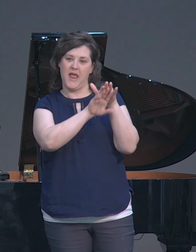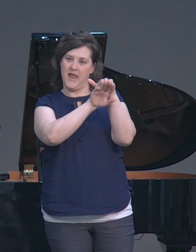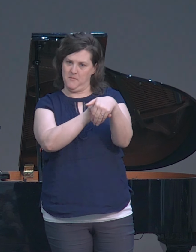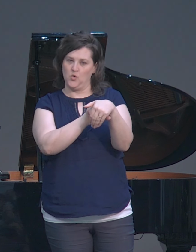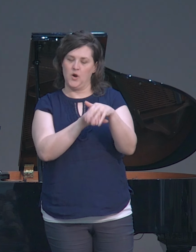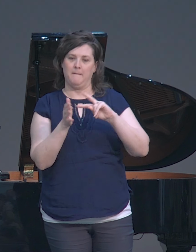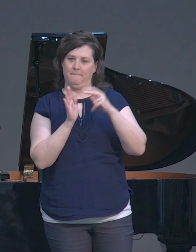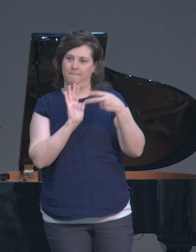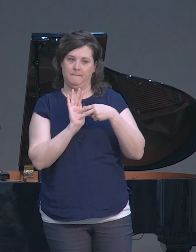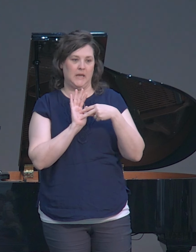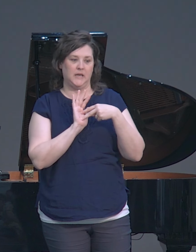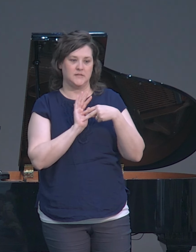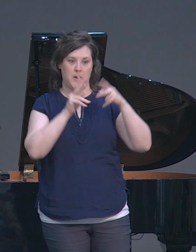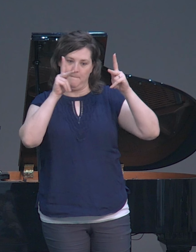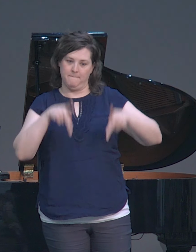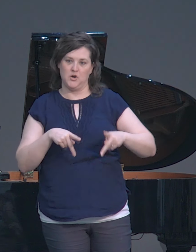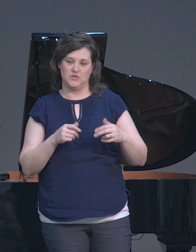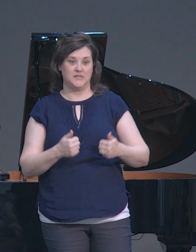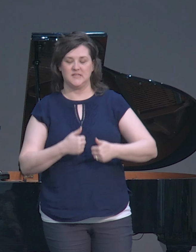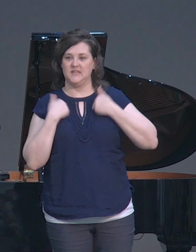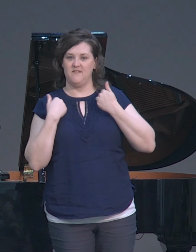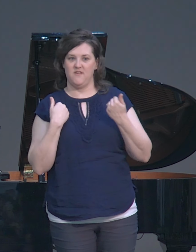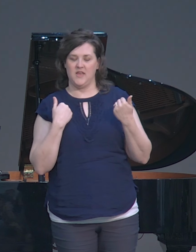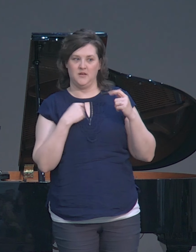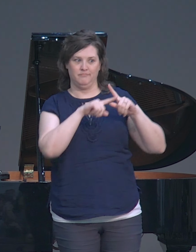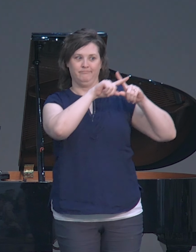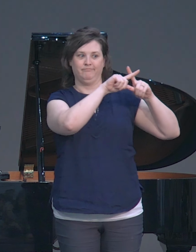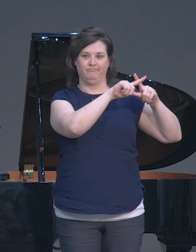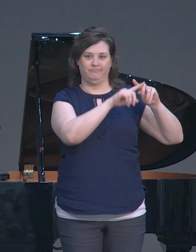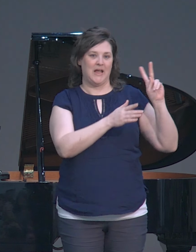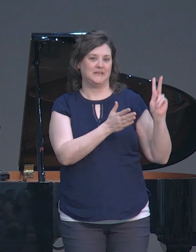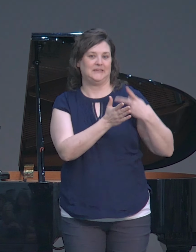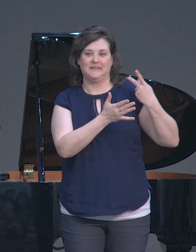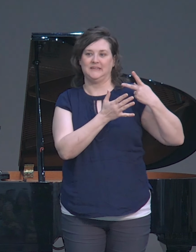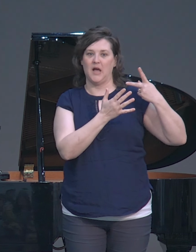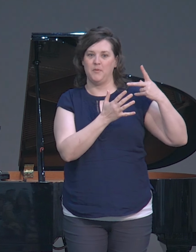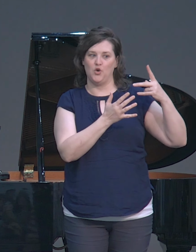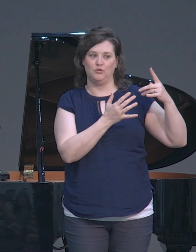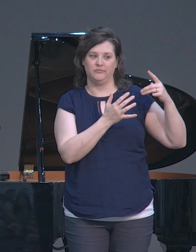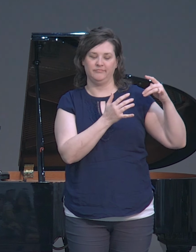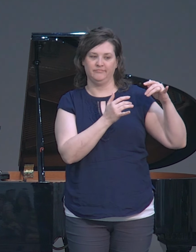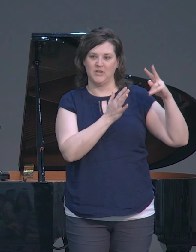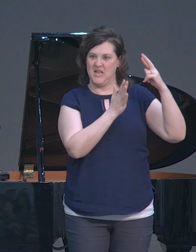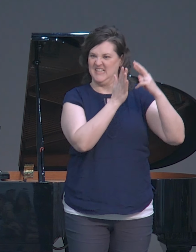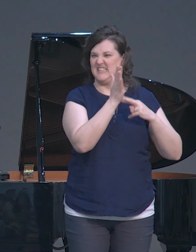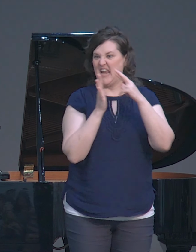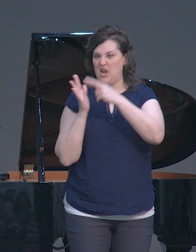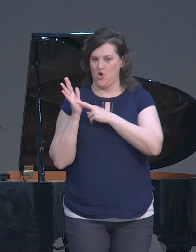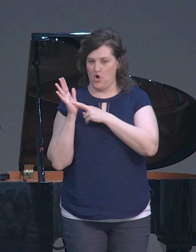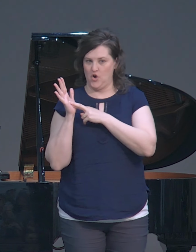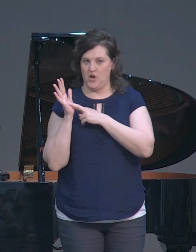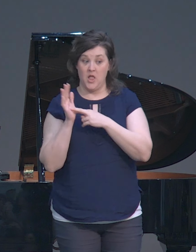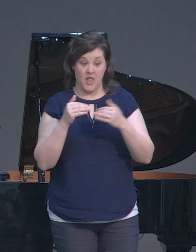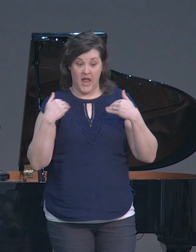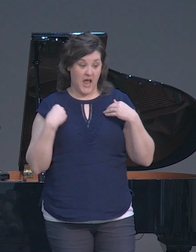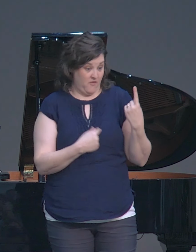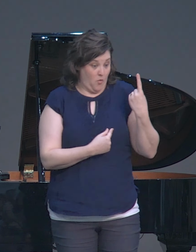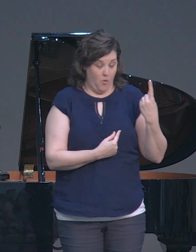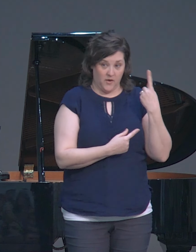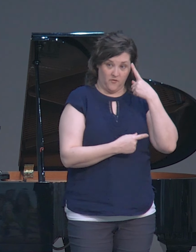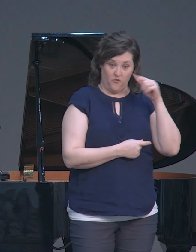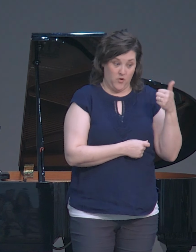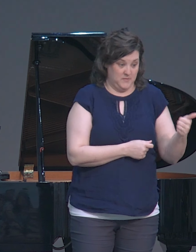by a double standard. That is, there's a different standard going on in their real lives than the one that they're promoting